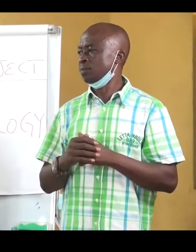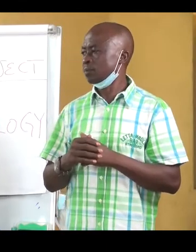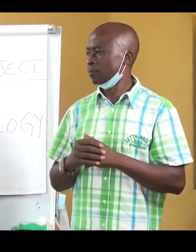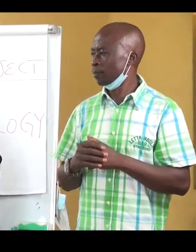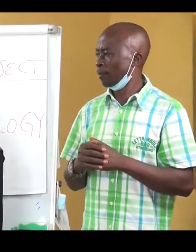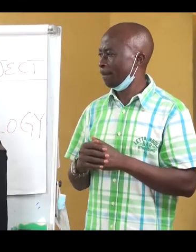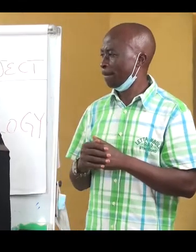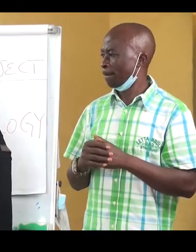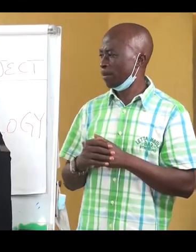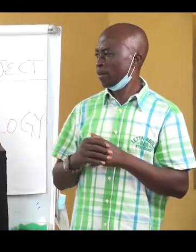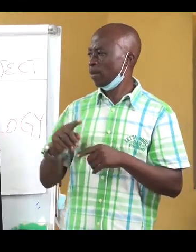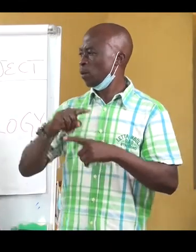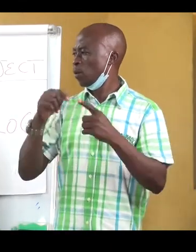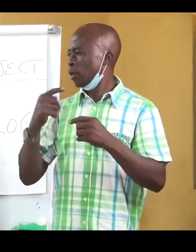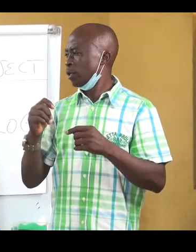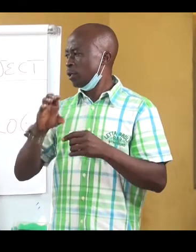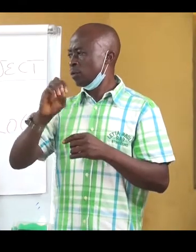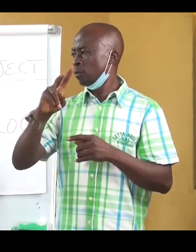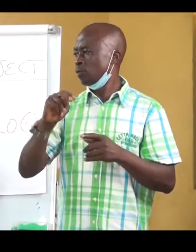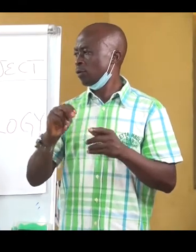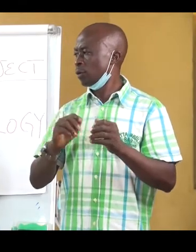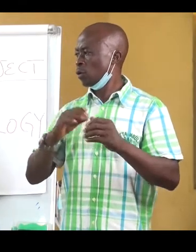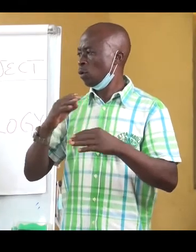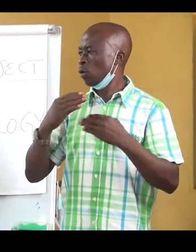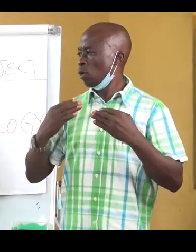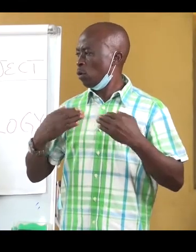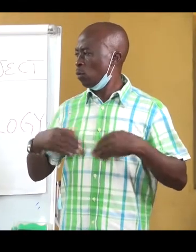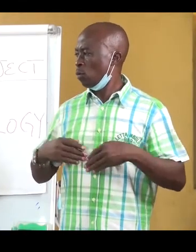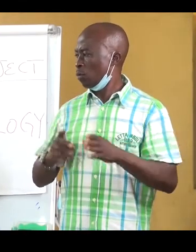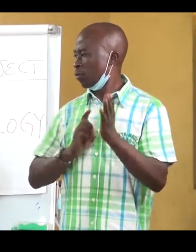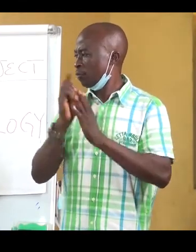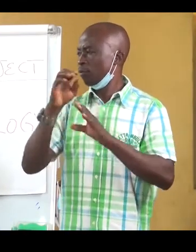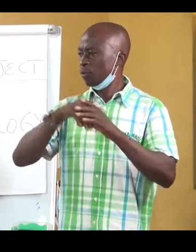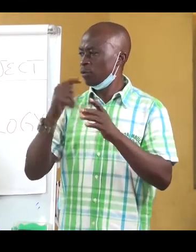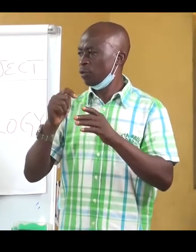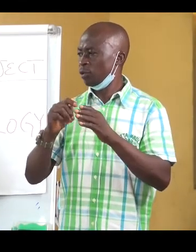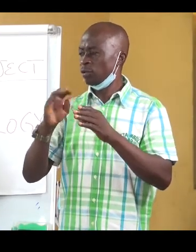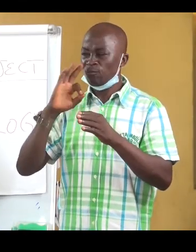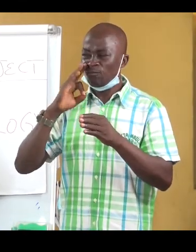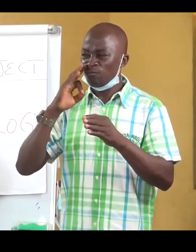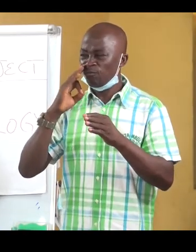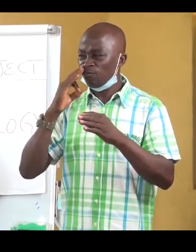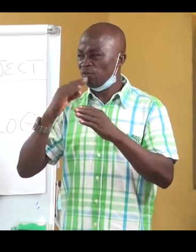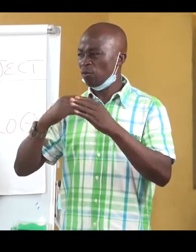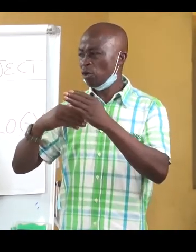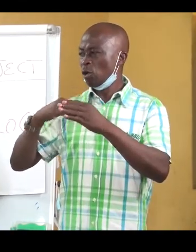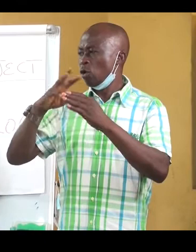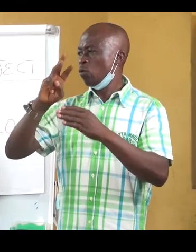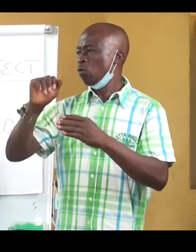walls develop into the fruit wall. What we are saying here is after zygote divides, it develops the embryo. After